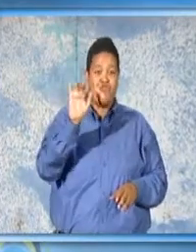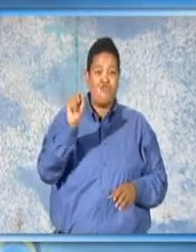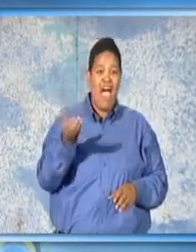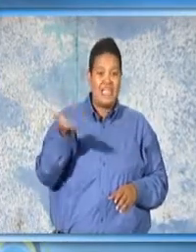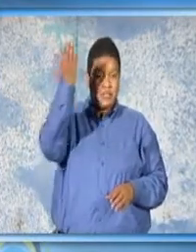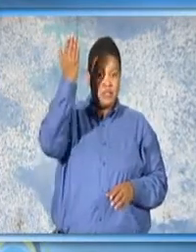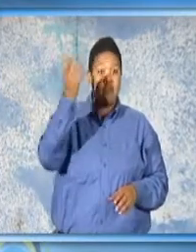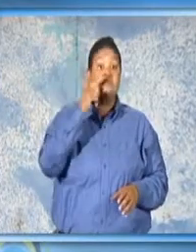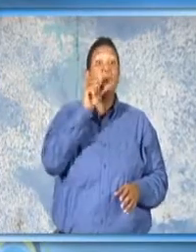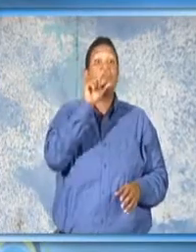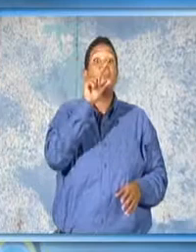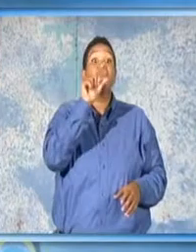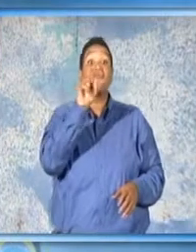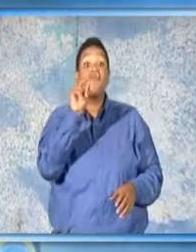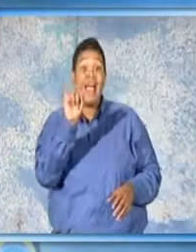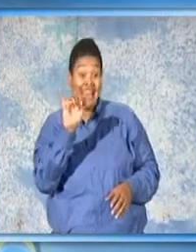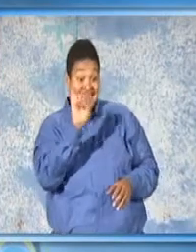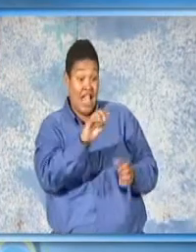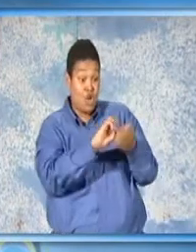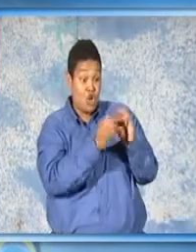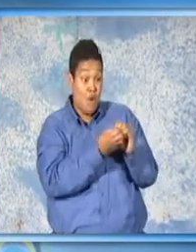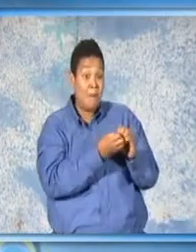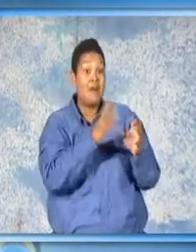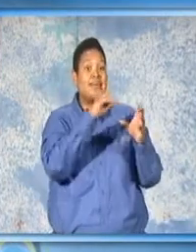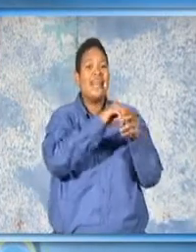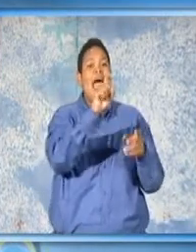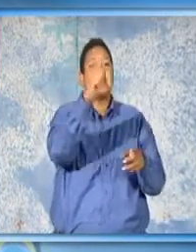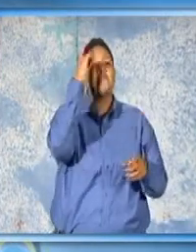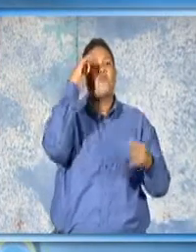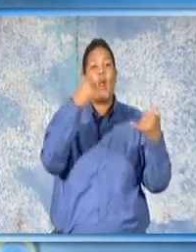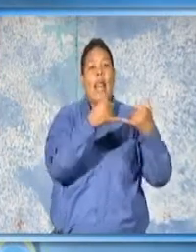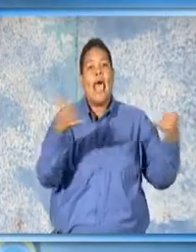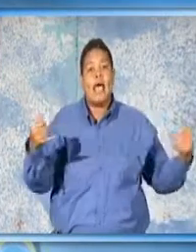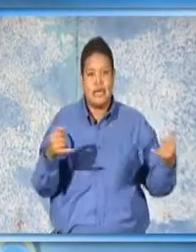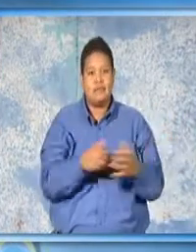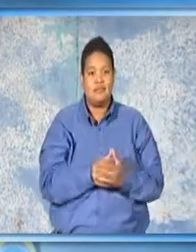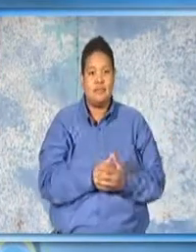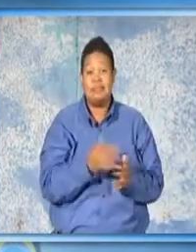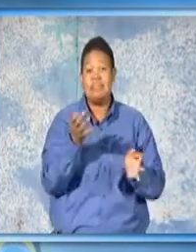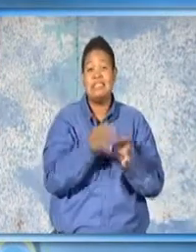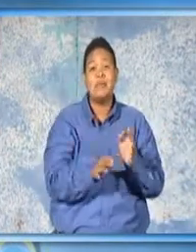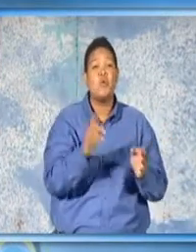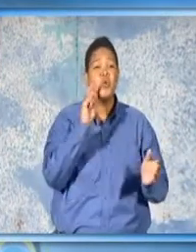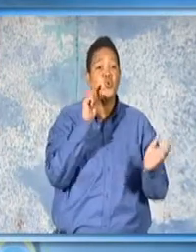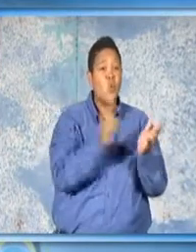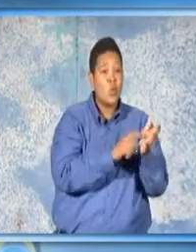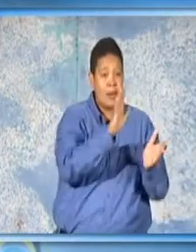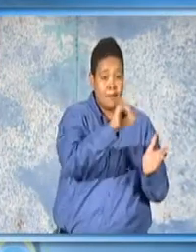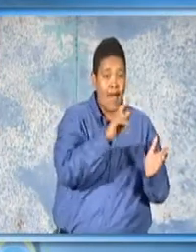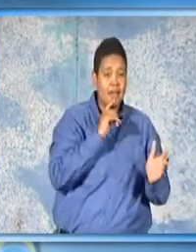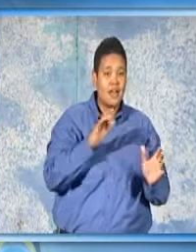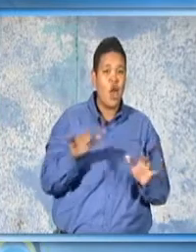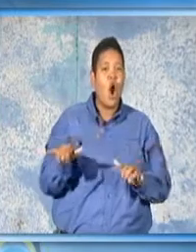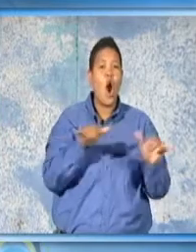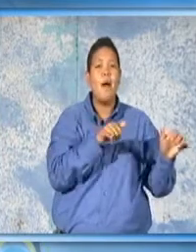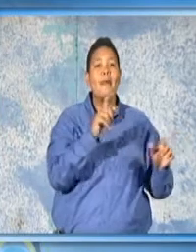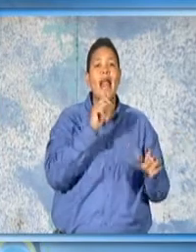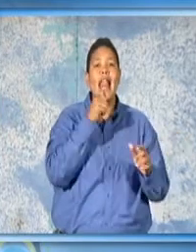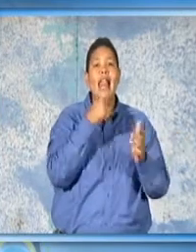or coefficient of x in the equation of the line. This is denoted by the common letter m.